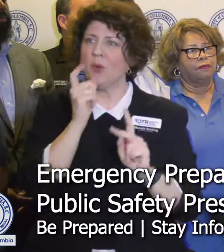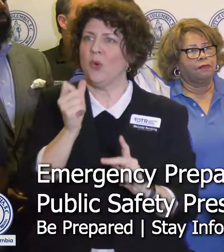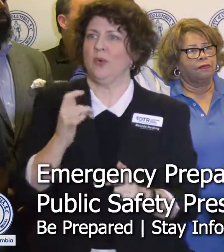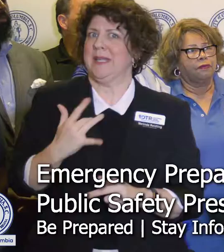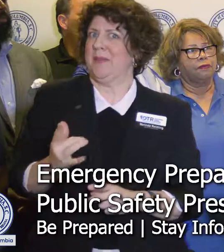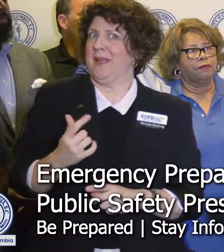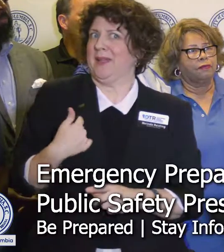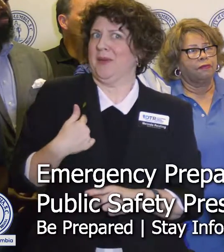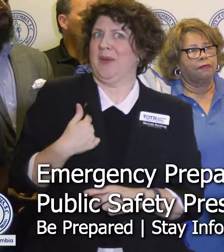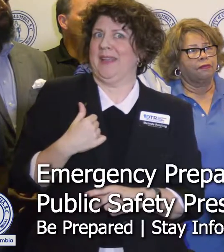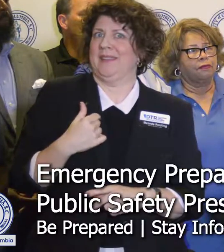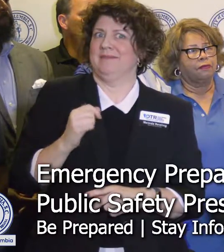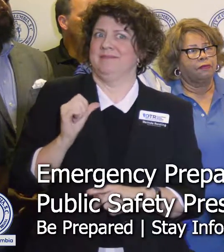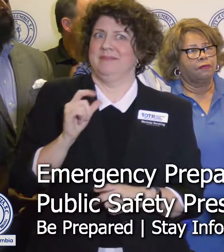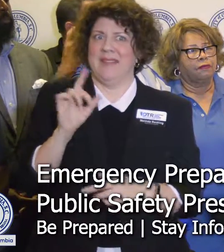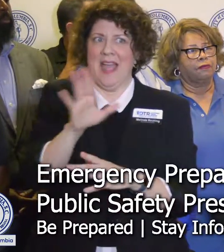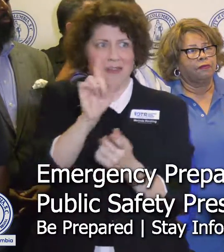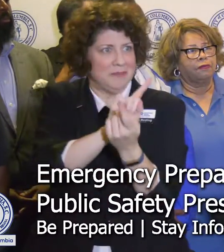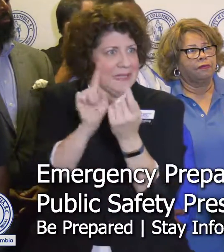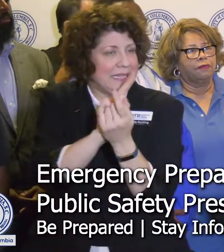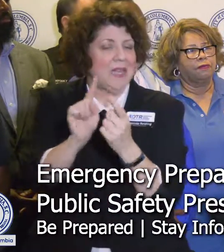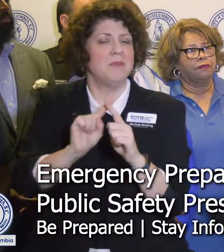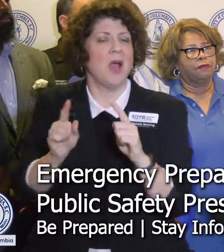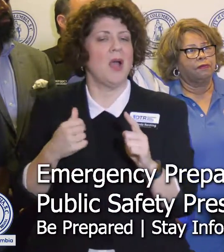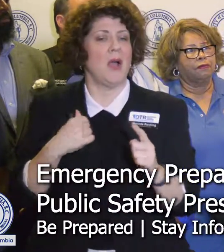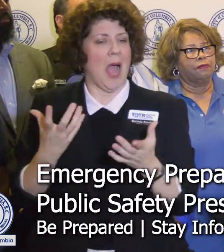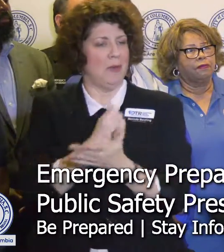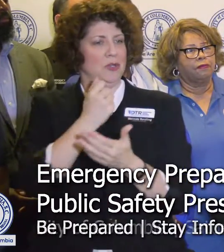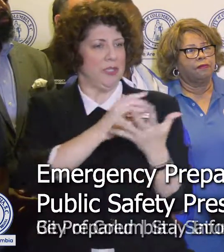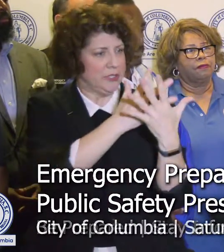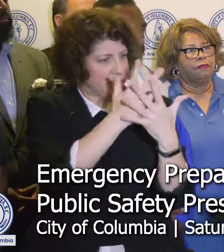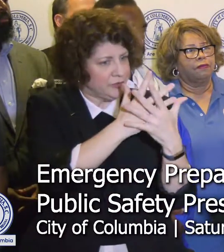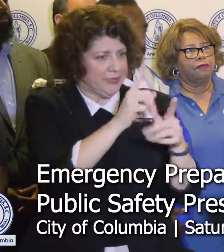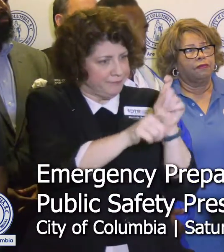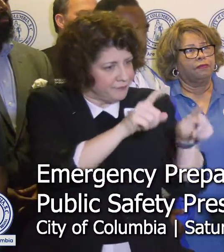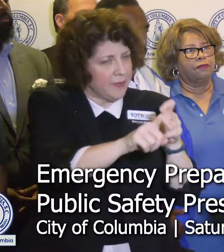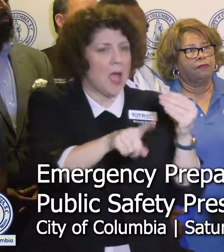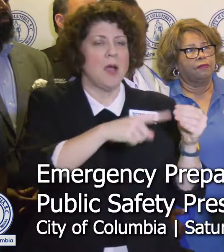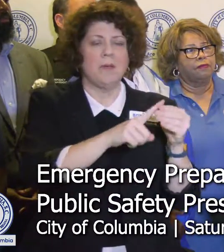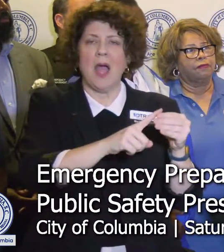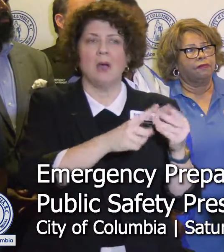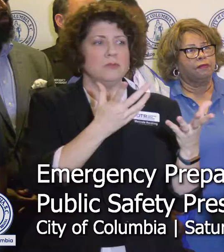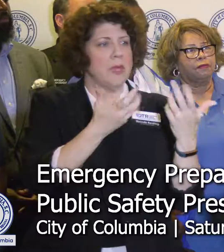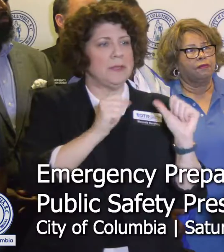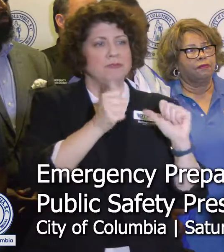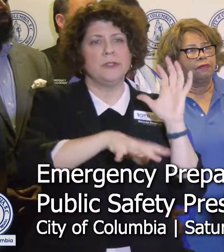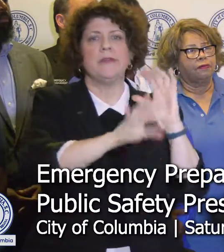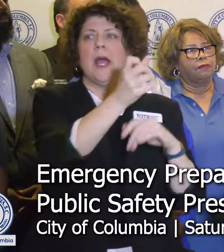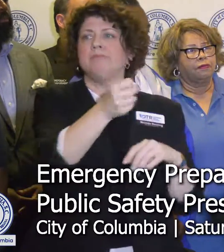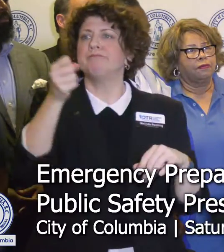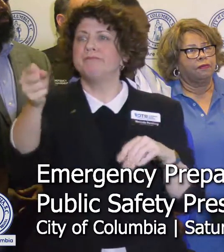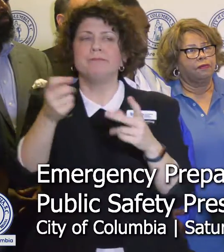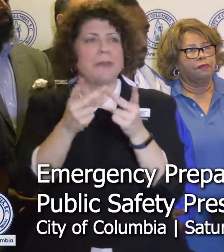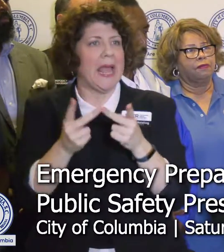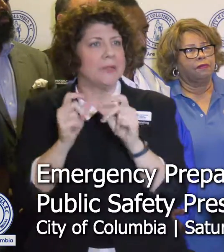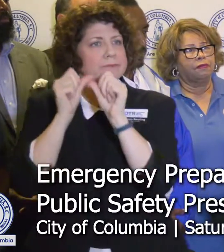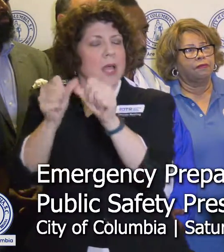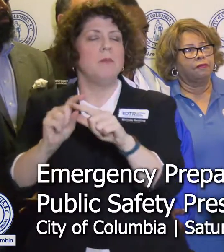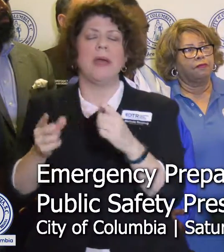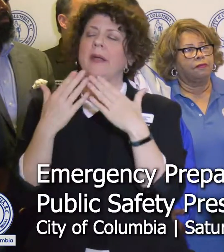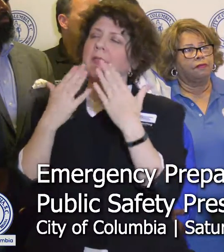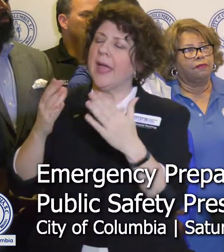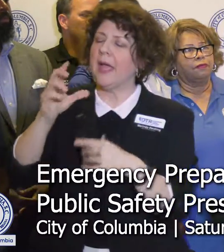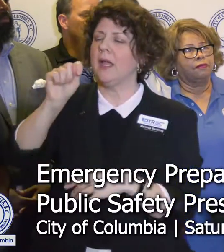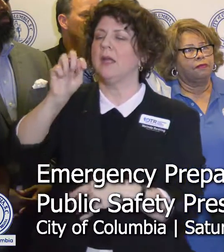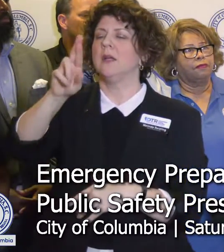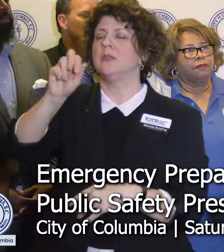would not seek shelter to get a chance to screen them for potential housing options. And again, I want to thank the Transitions and the Salvation Army